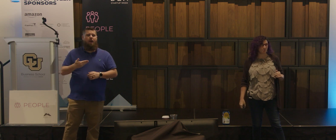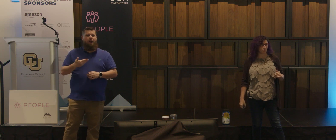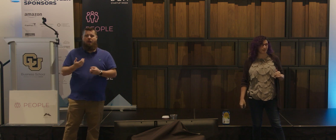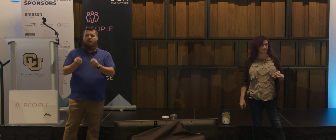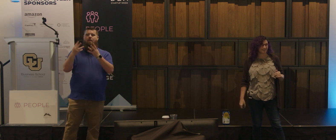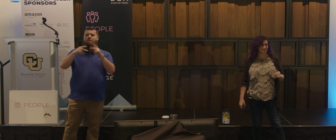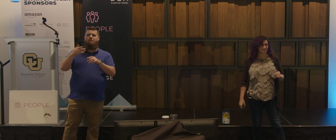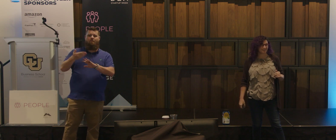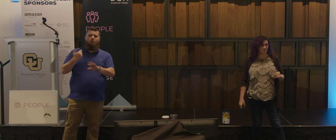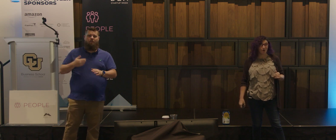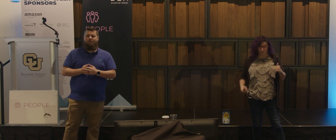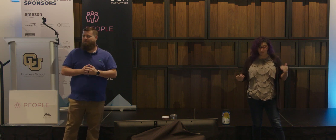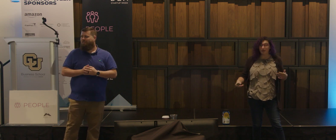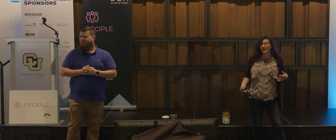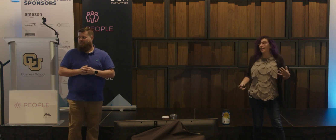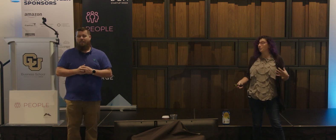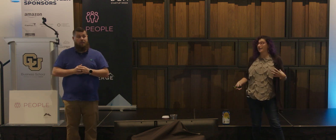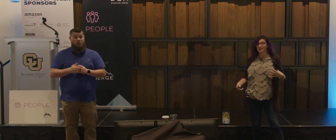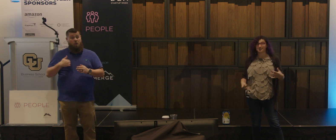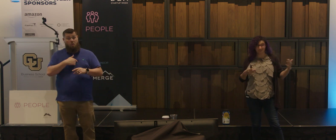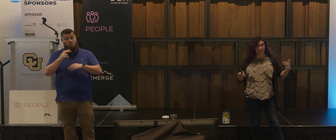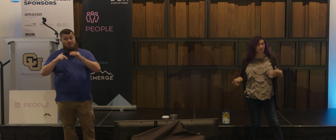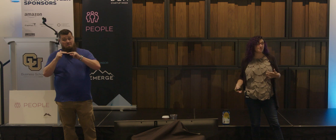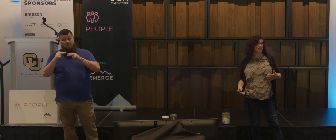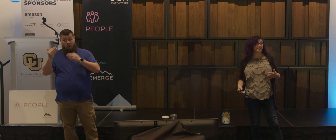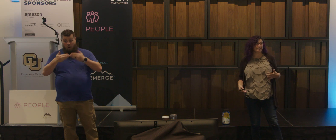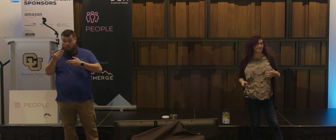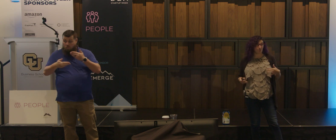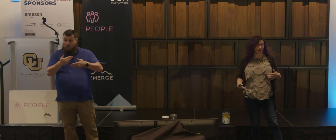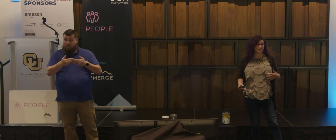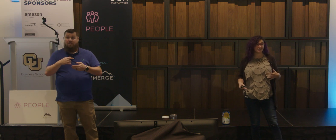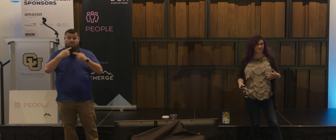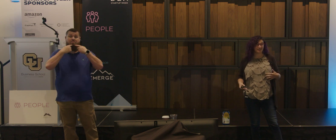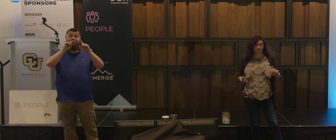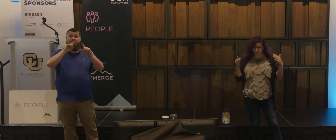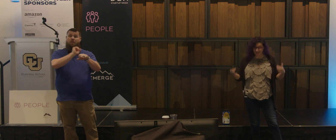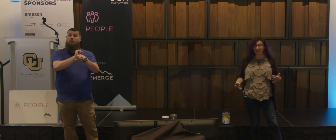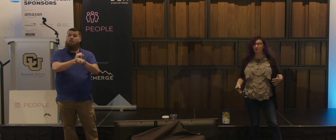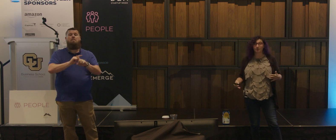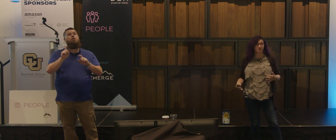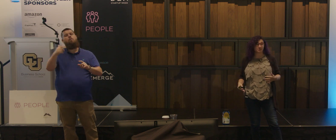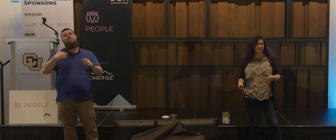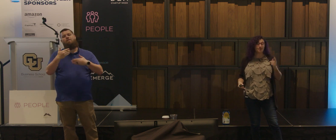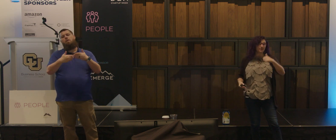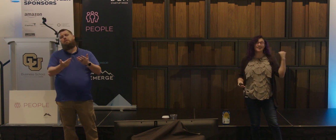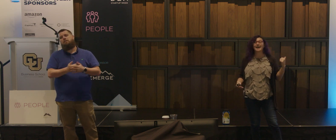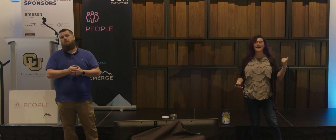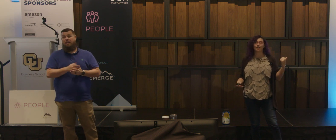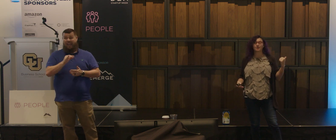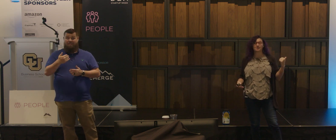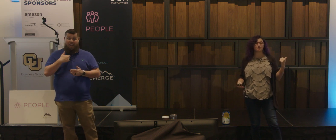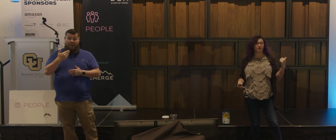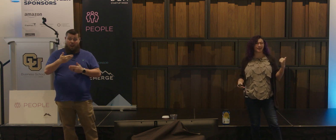many people before. We built a hiring process. They got the people they needed. It worked. But you gotta have the process. But if they'd